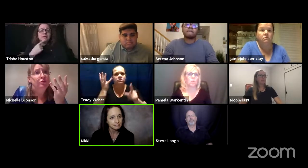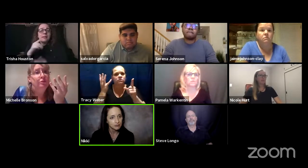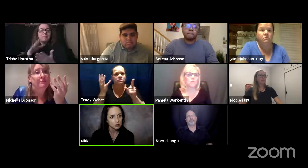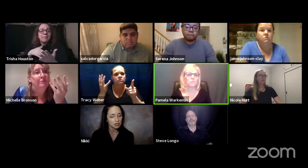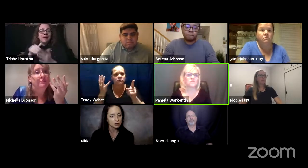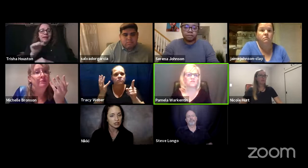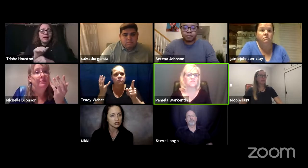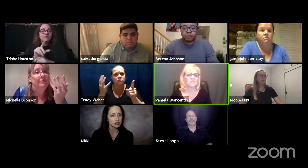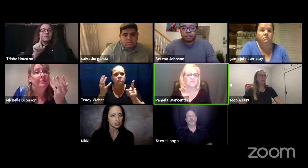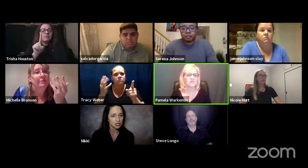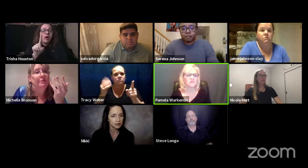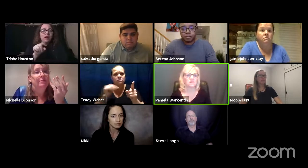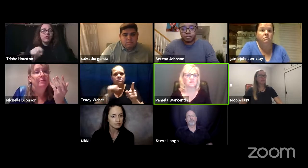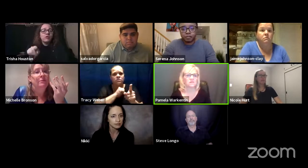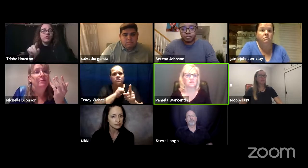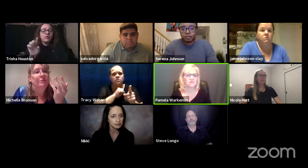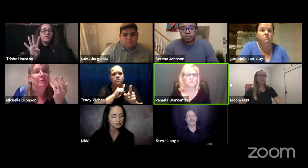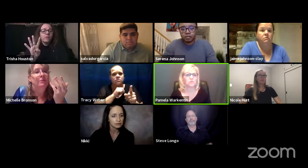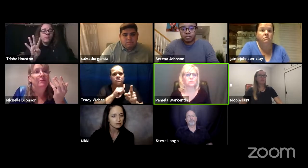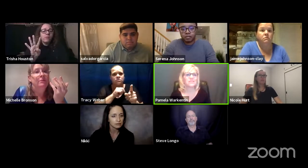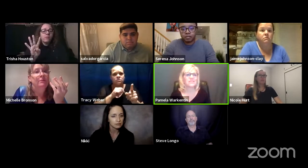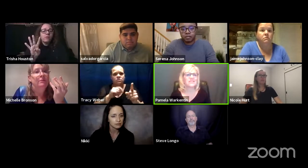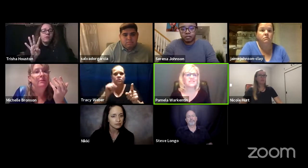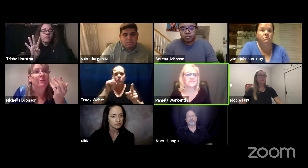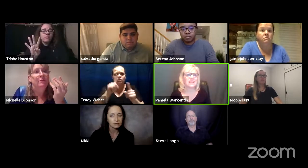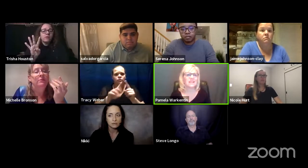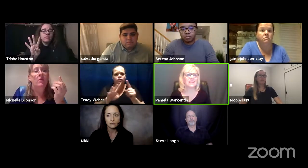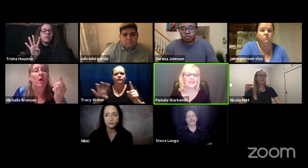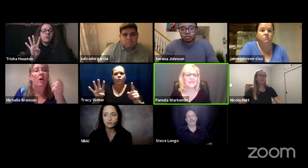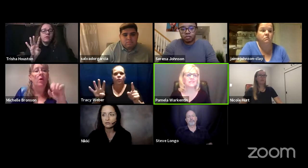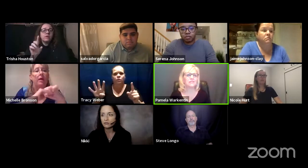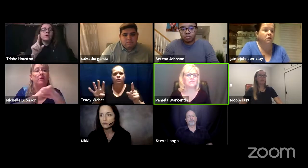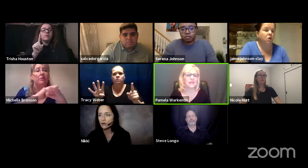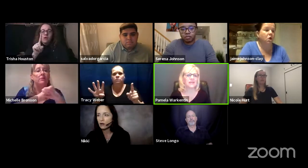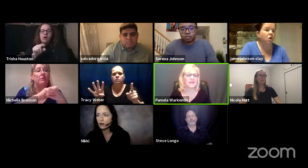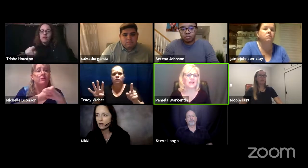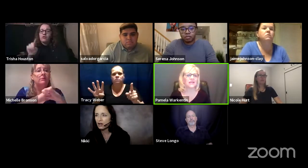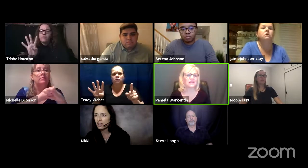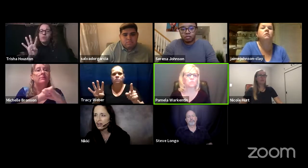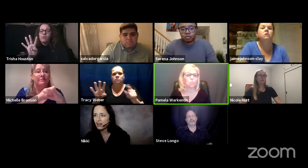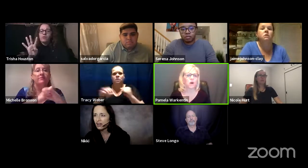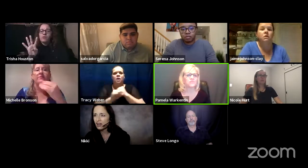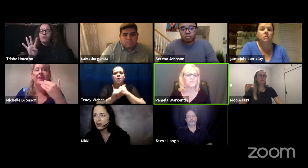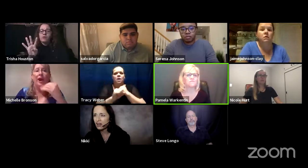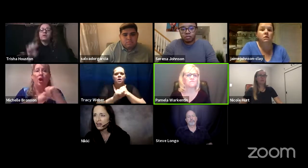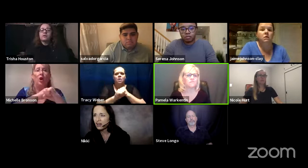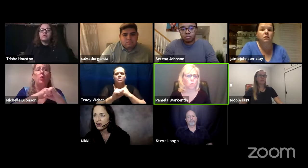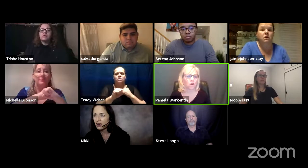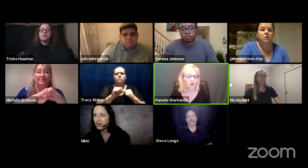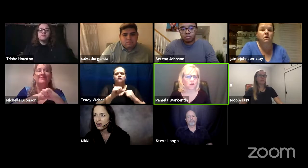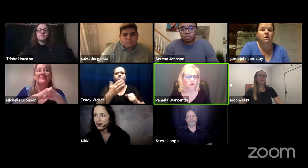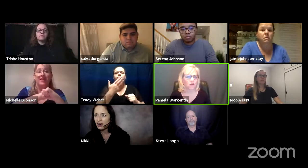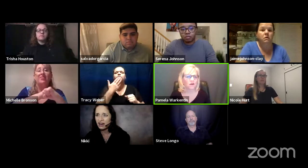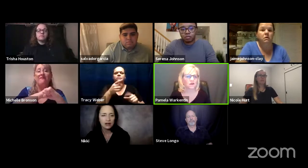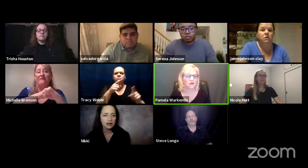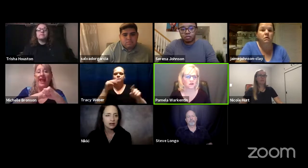Was there a question, Tricia? Susan indicated that the paint night is 1 to 4.